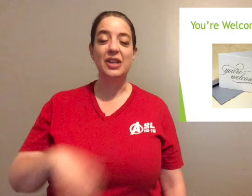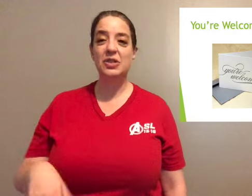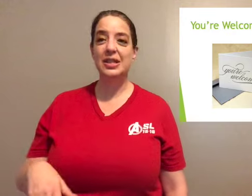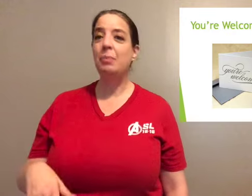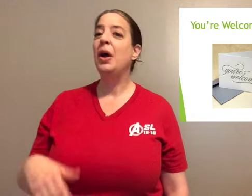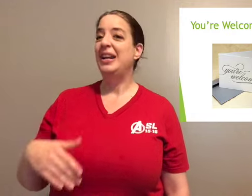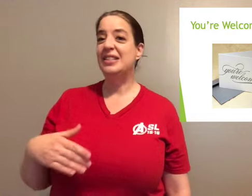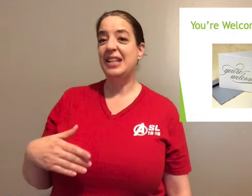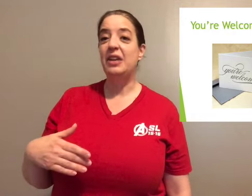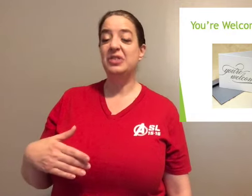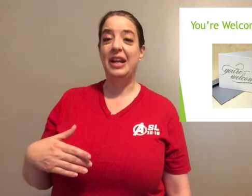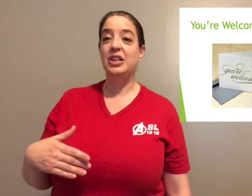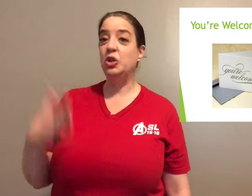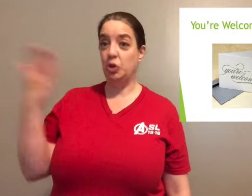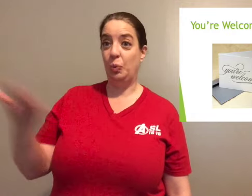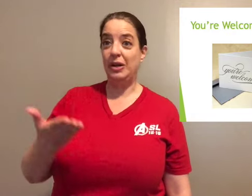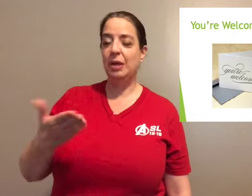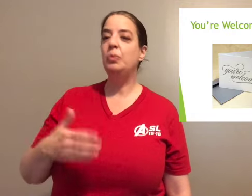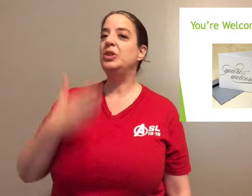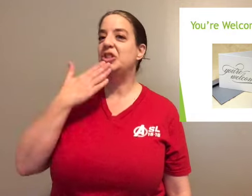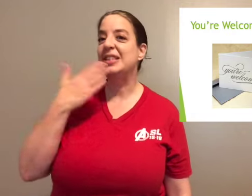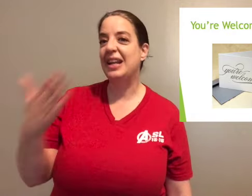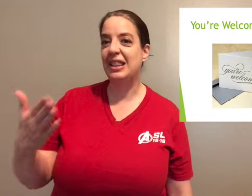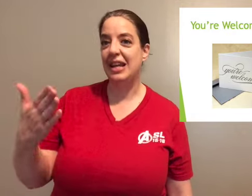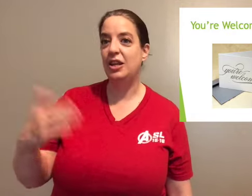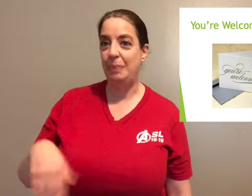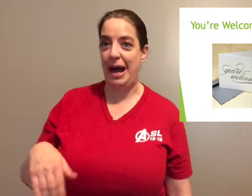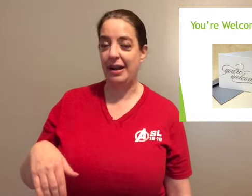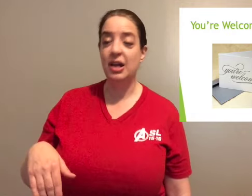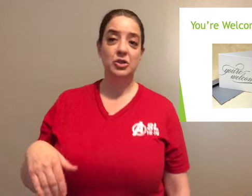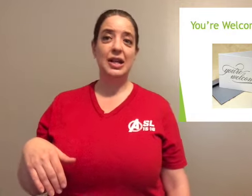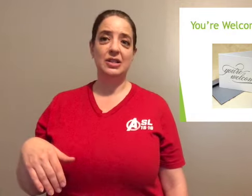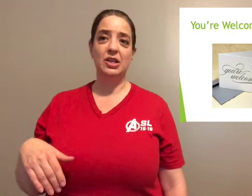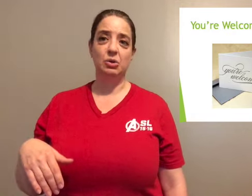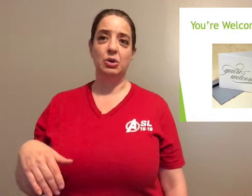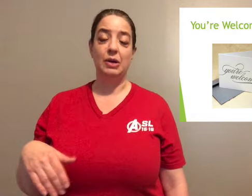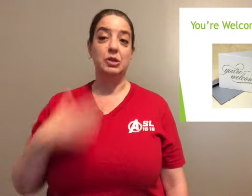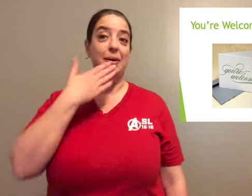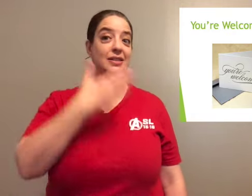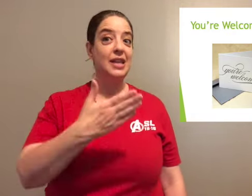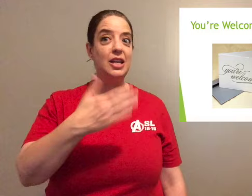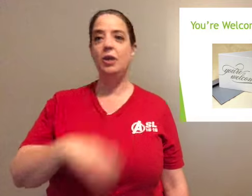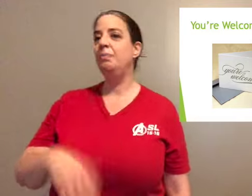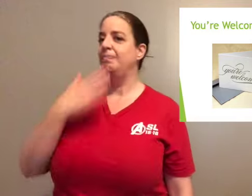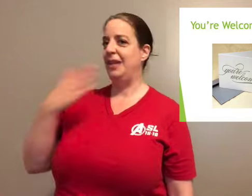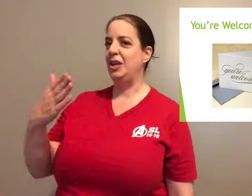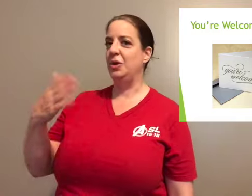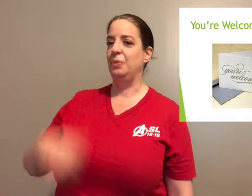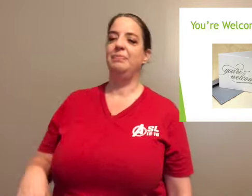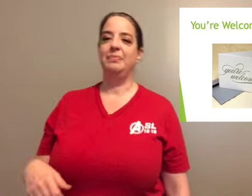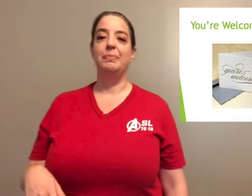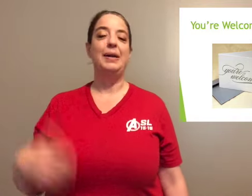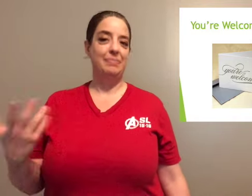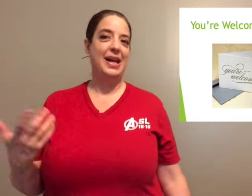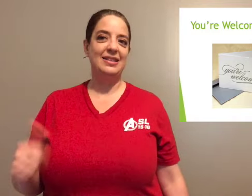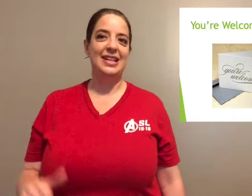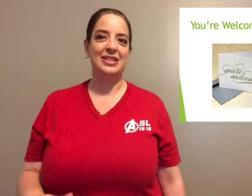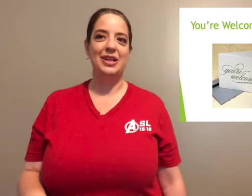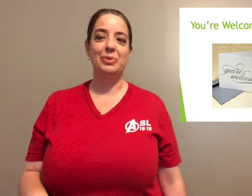to them, instead of signing you're welcome, will just sign thank you back. So that's also a correct response. Thank you. Thank you. Right? That's another way to